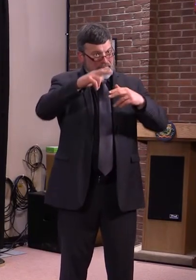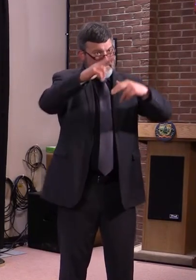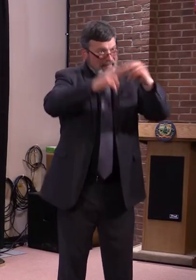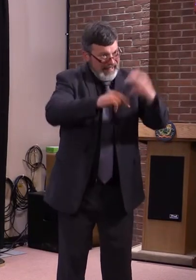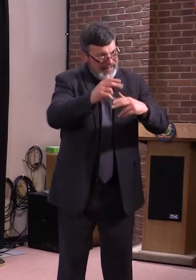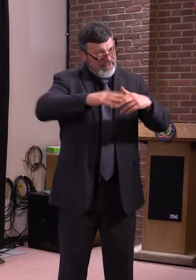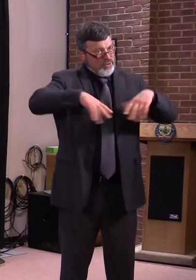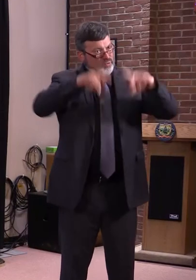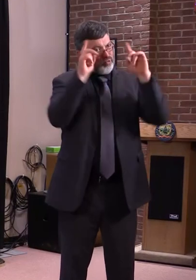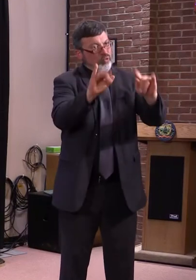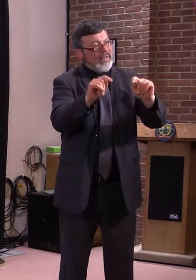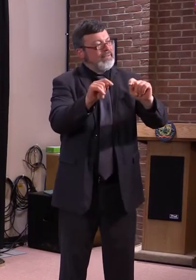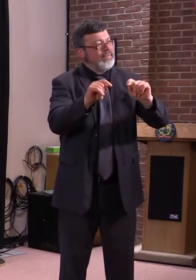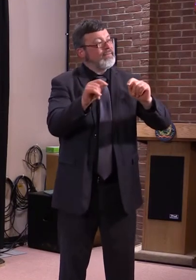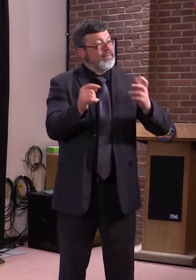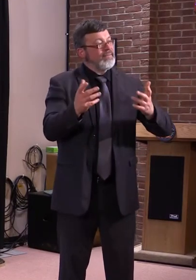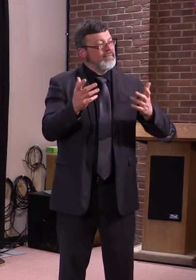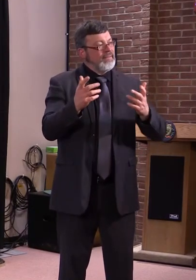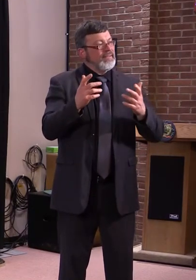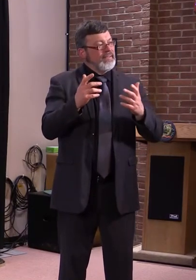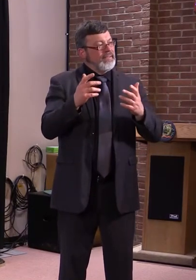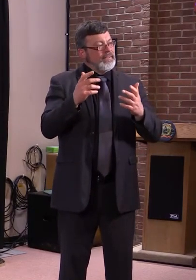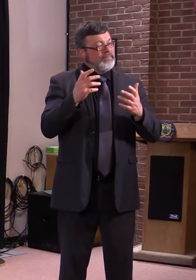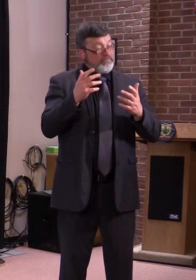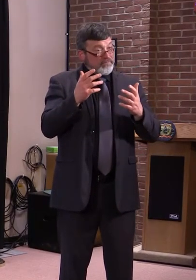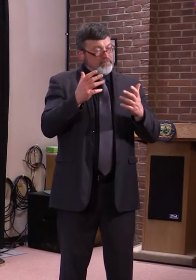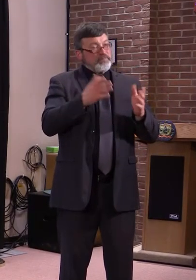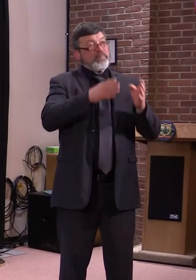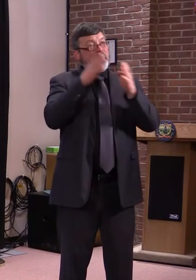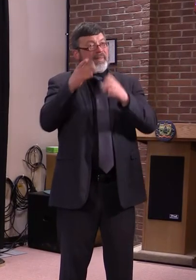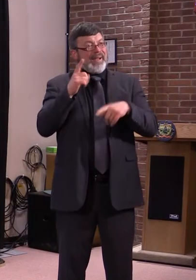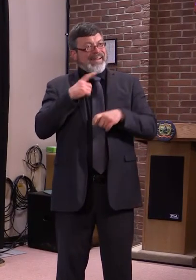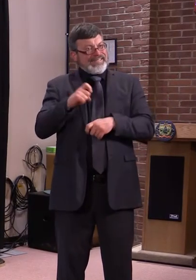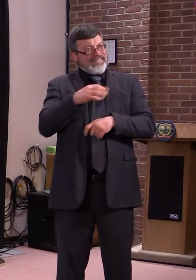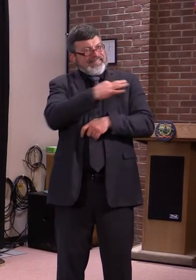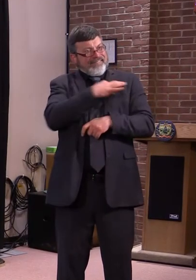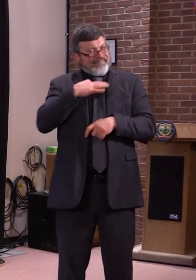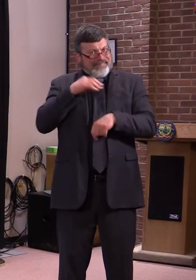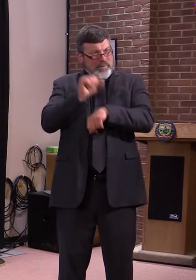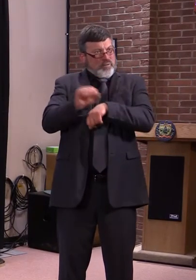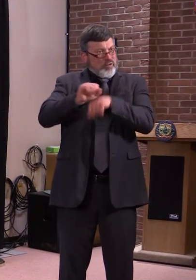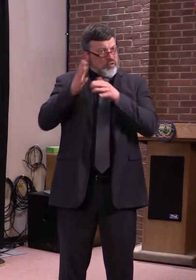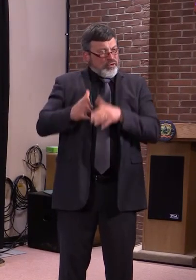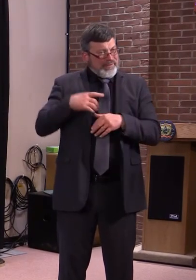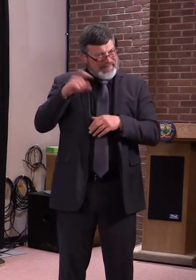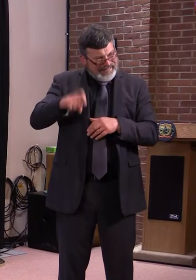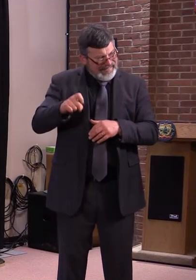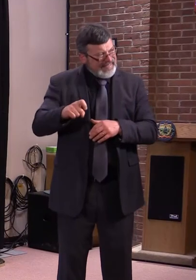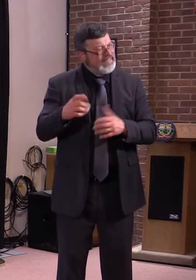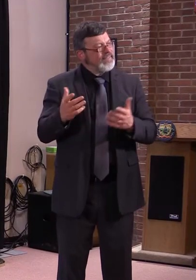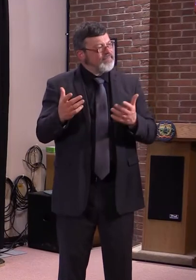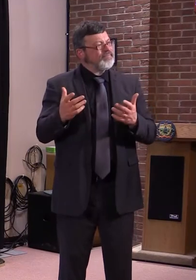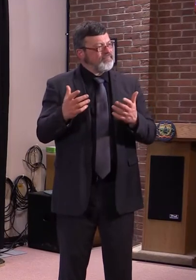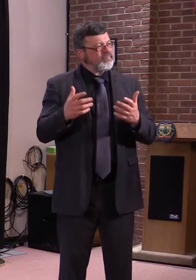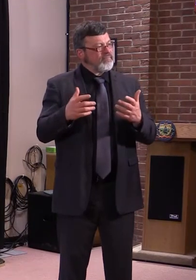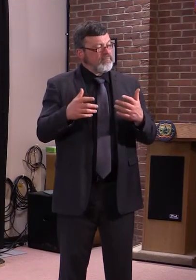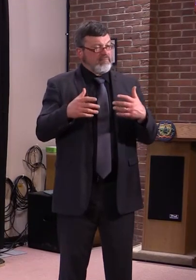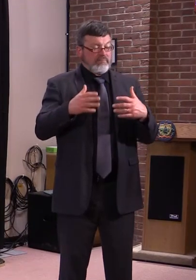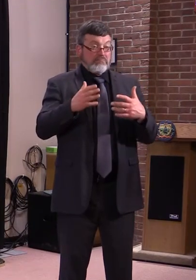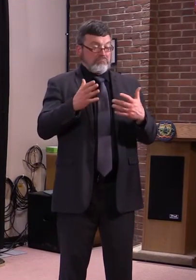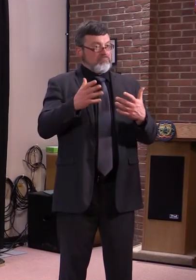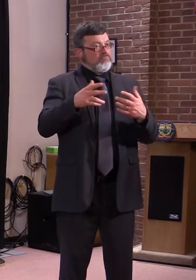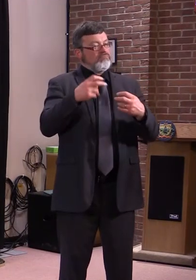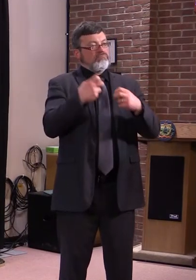workforce either, again, the workforce initiatives are just as important. So it's hard to say. It's